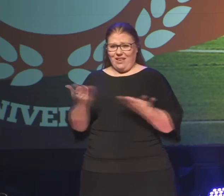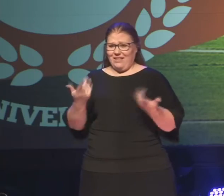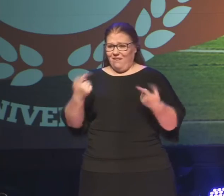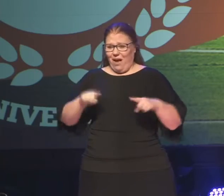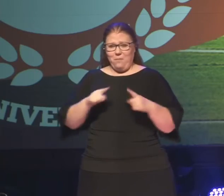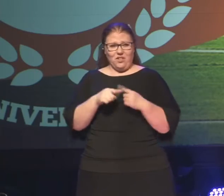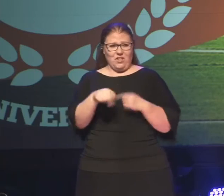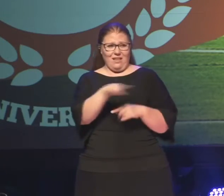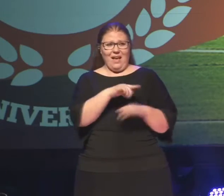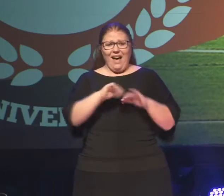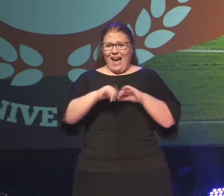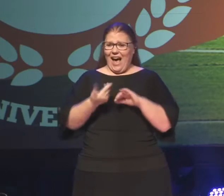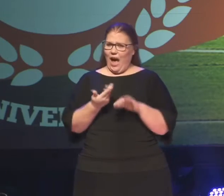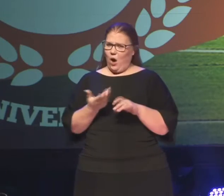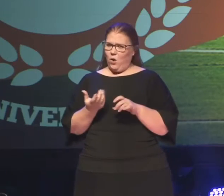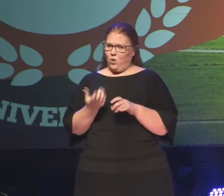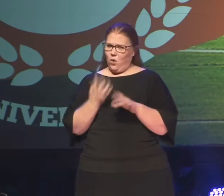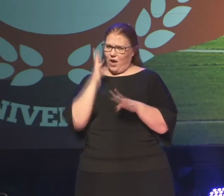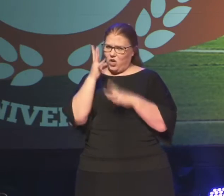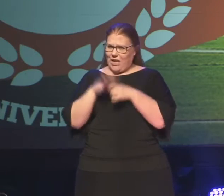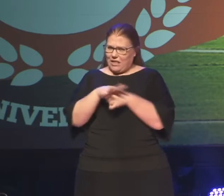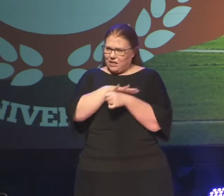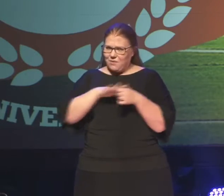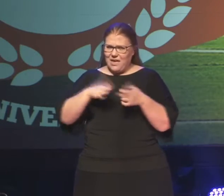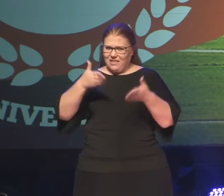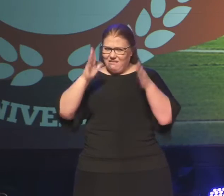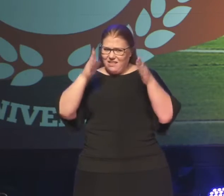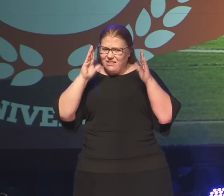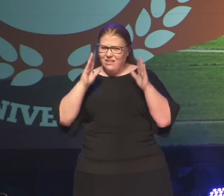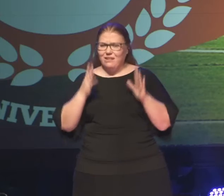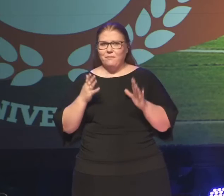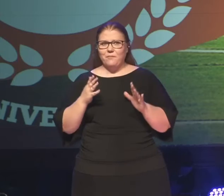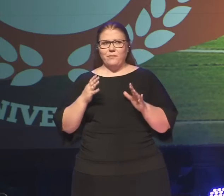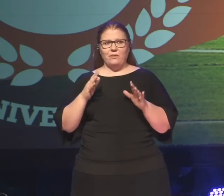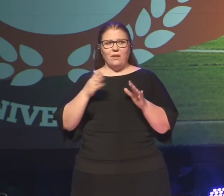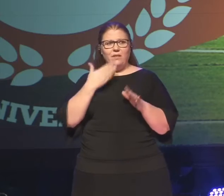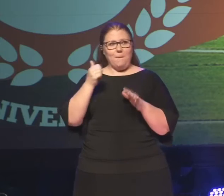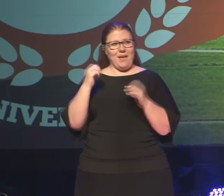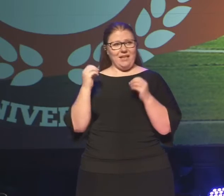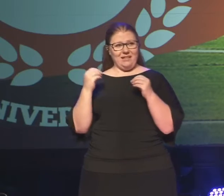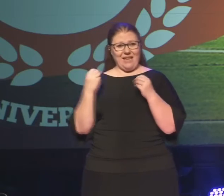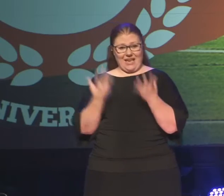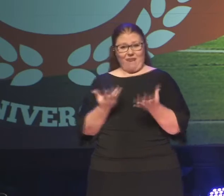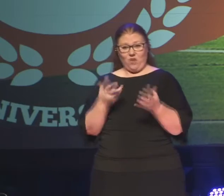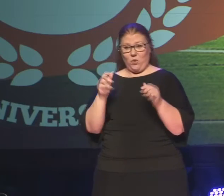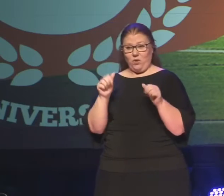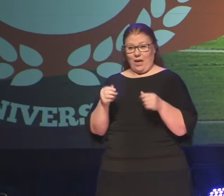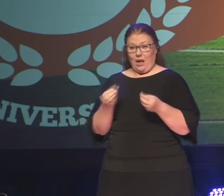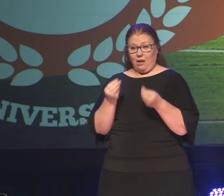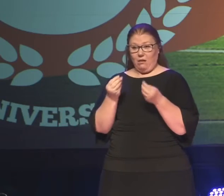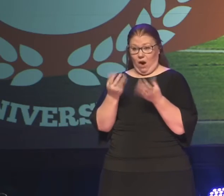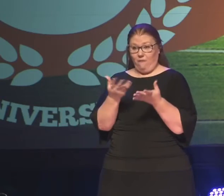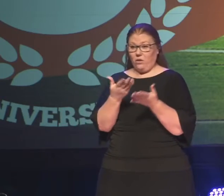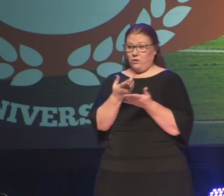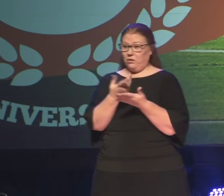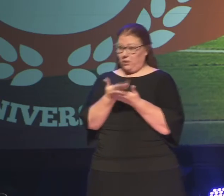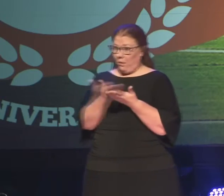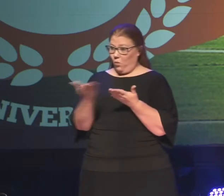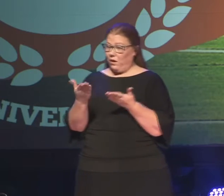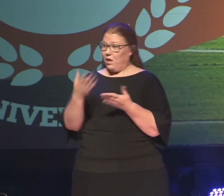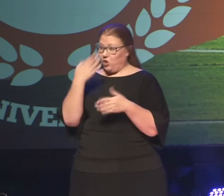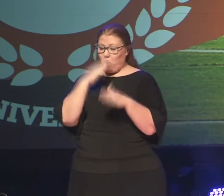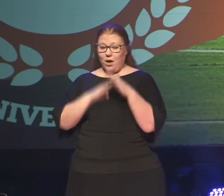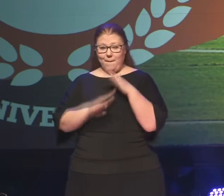to them? How do I make space to listen? You know, the greatest gift you could offer someone is your humility and your ignorance. Did you know